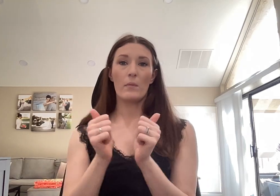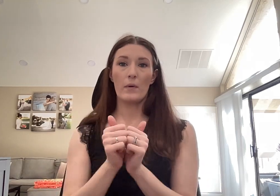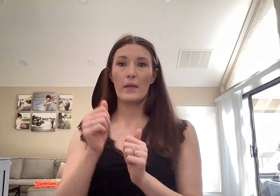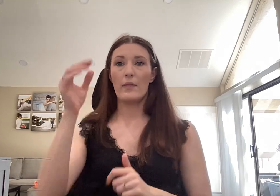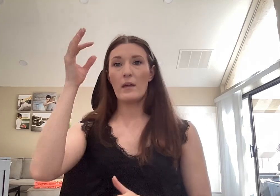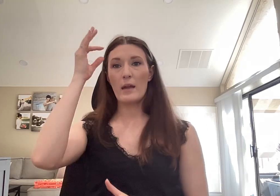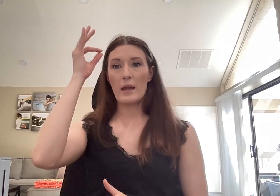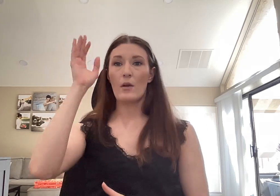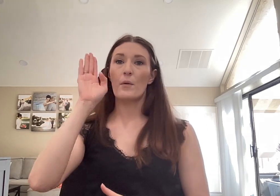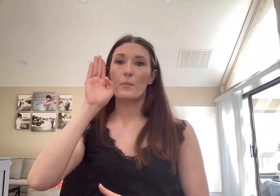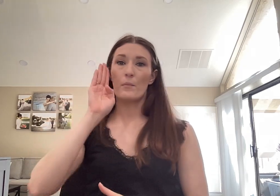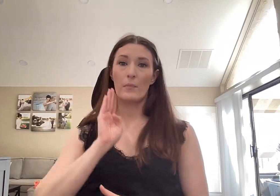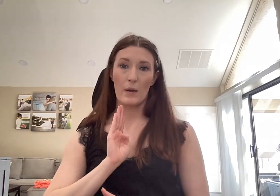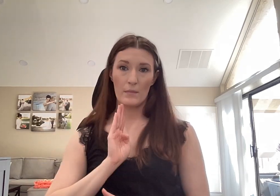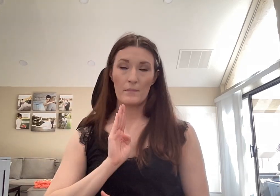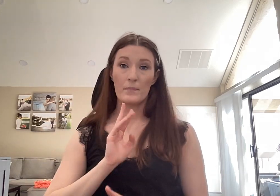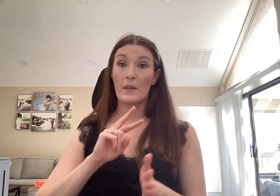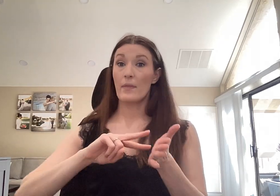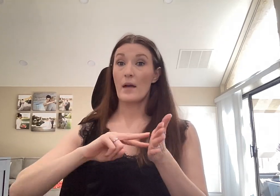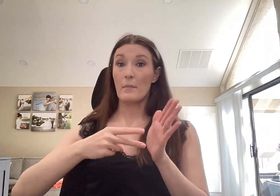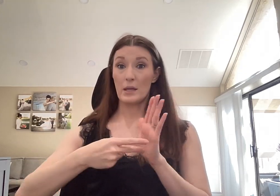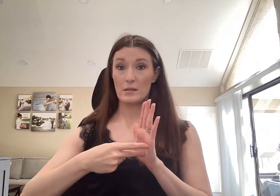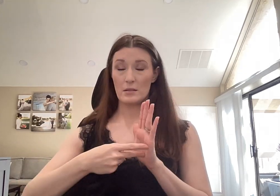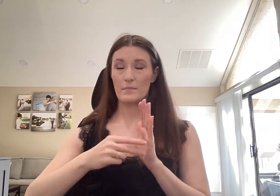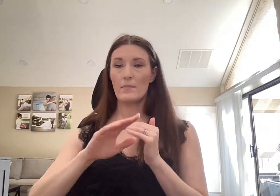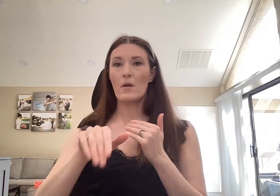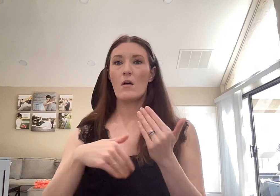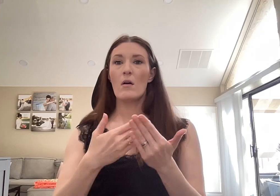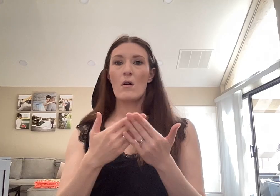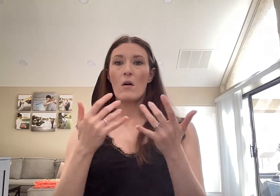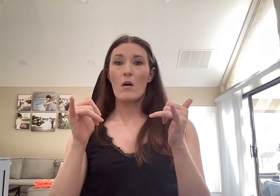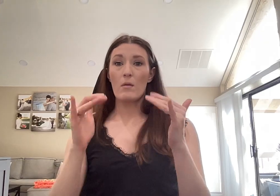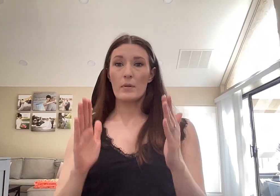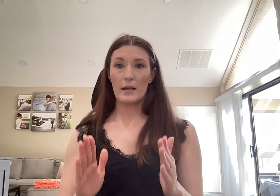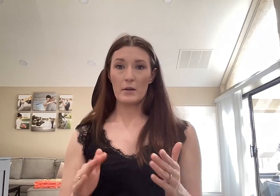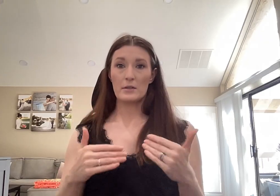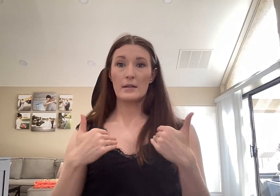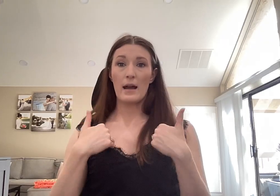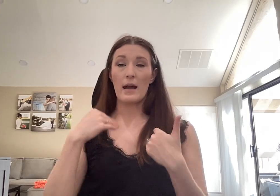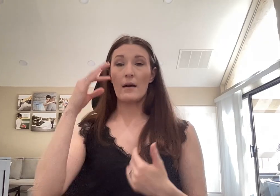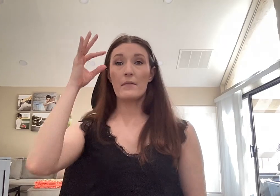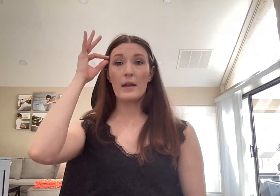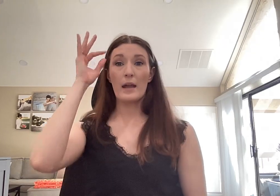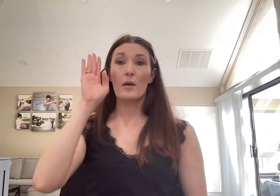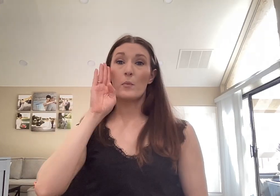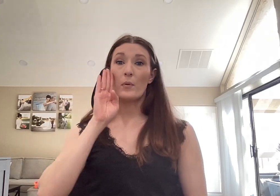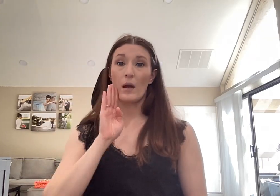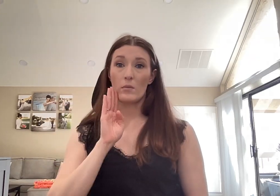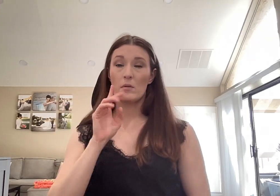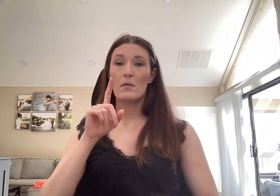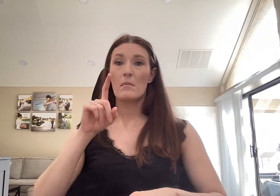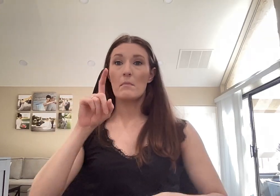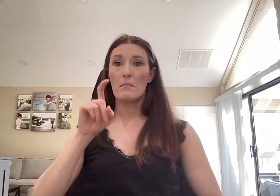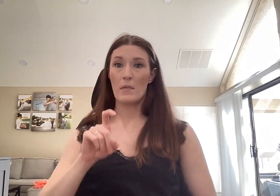with hair brown. That means all players that have hair brown